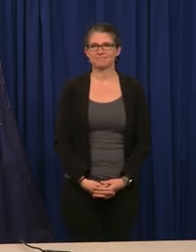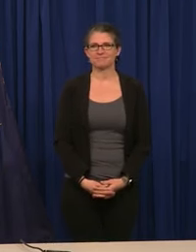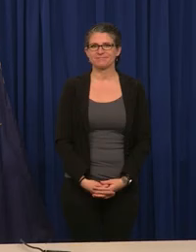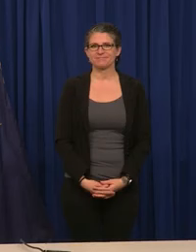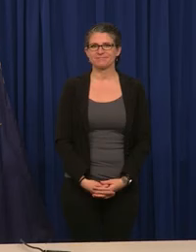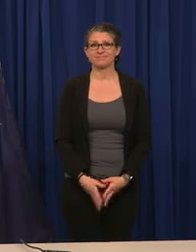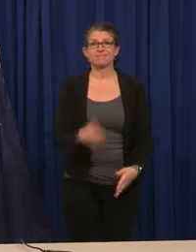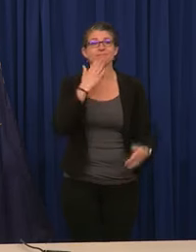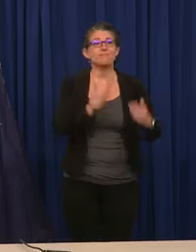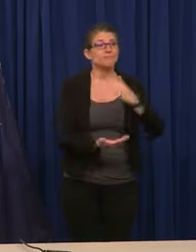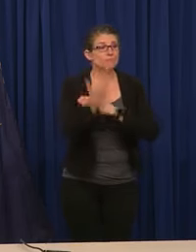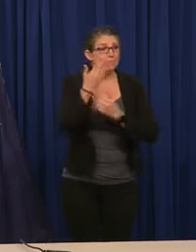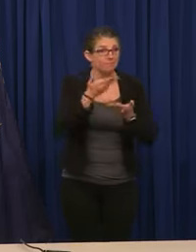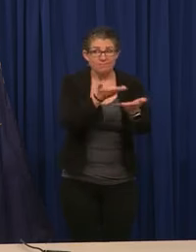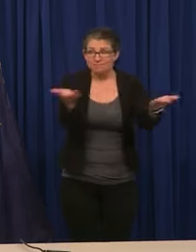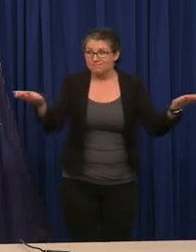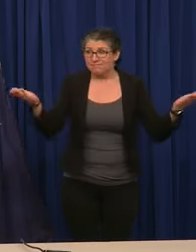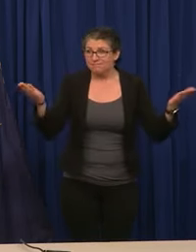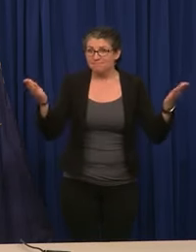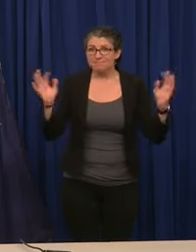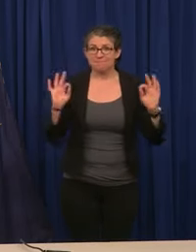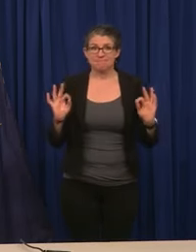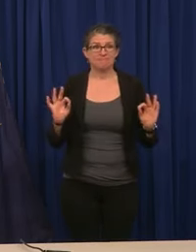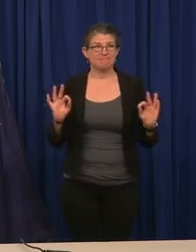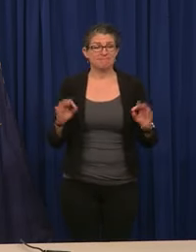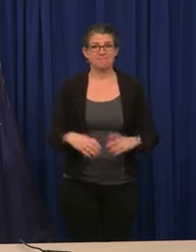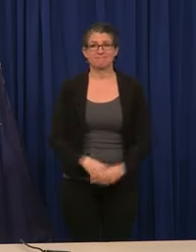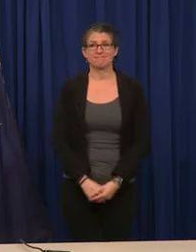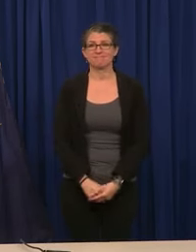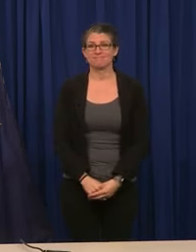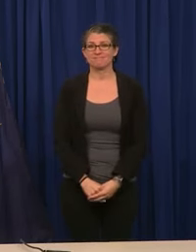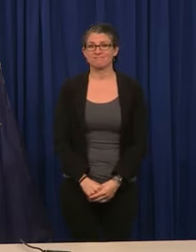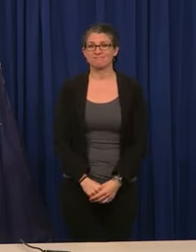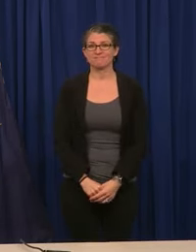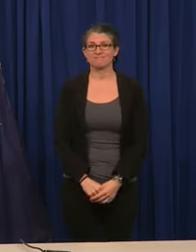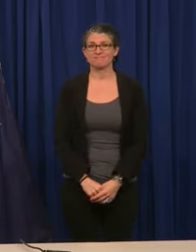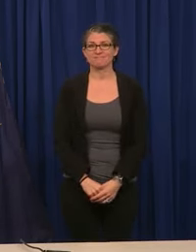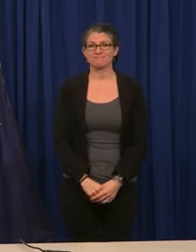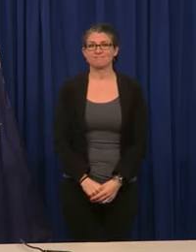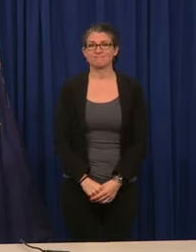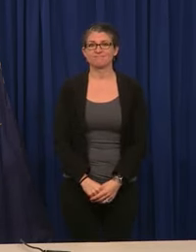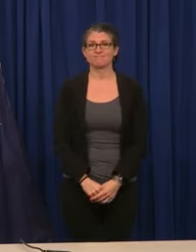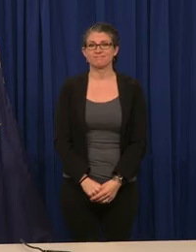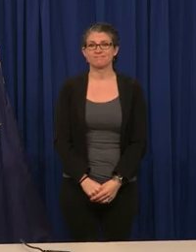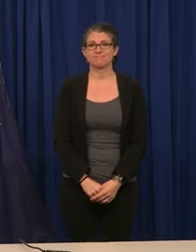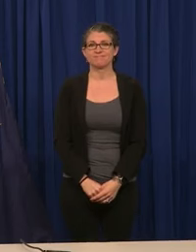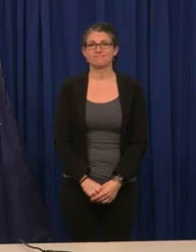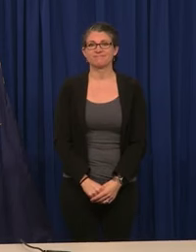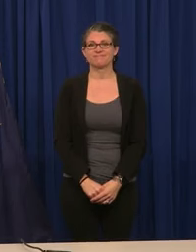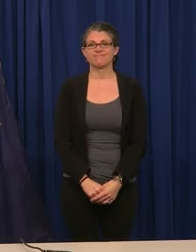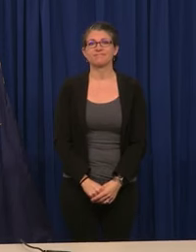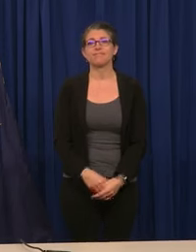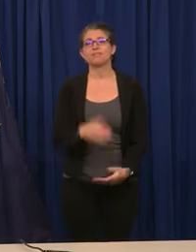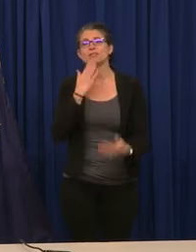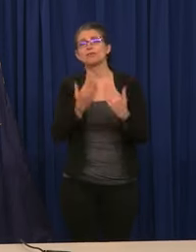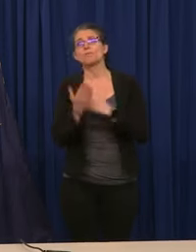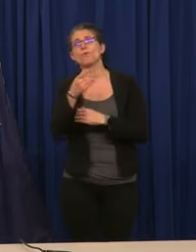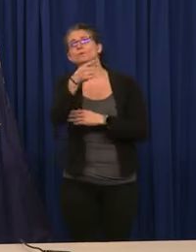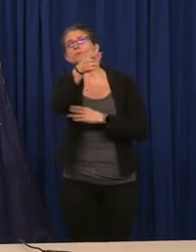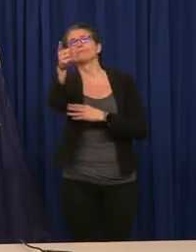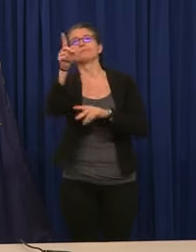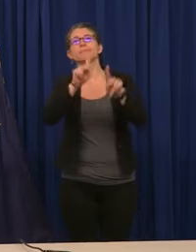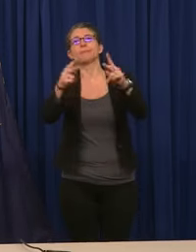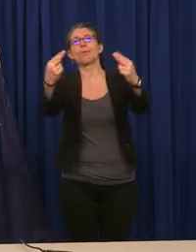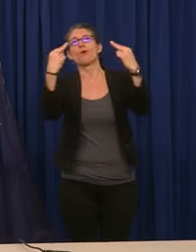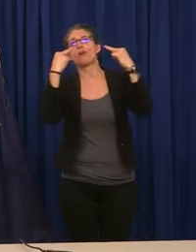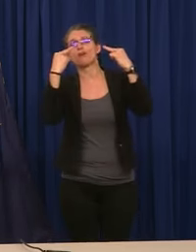Good morning, everyone. Good morning. Good morning to everyone who's tuned in right now. My name is